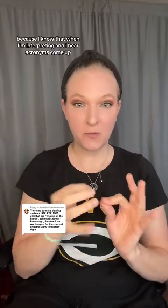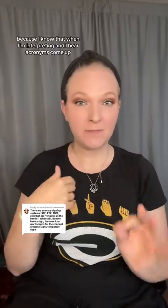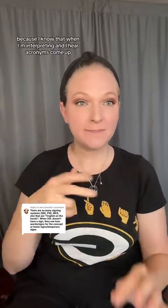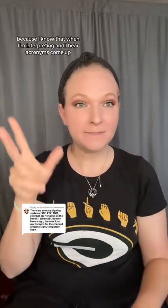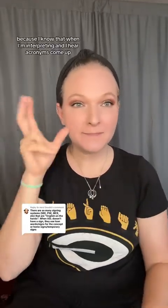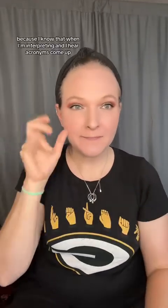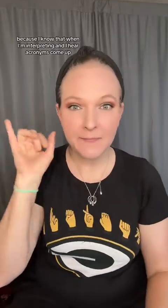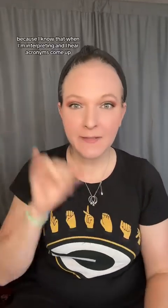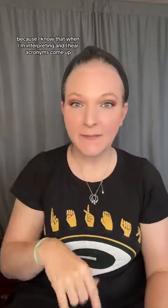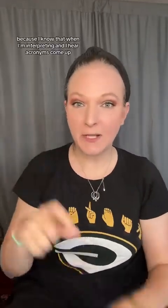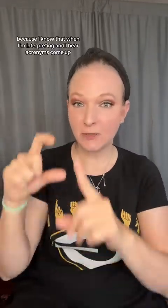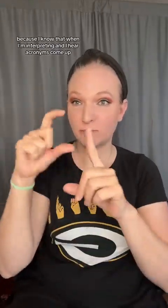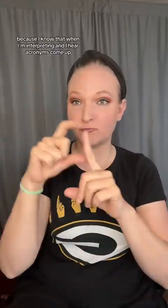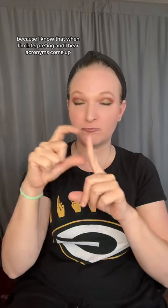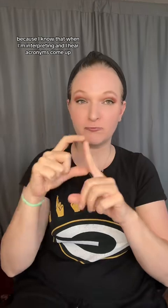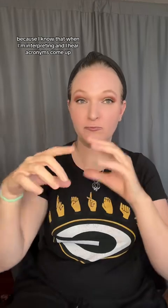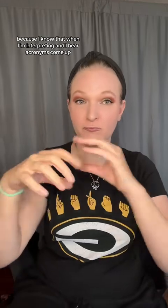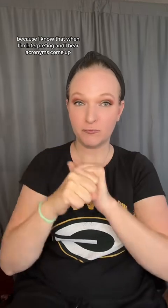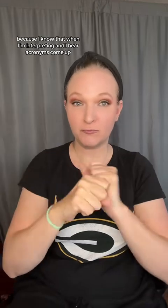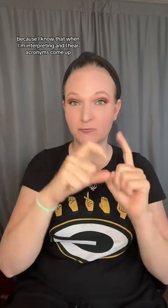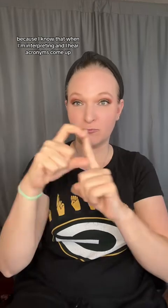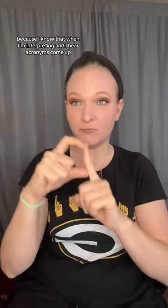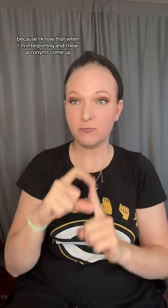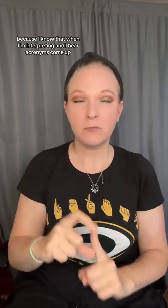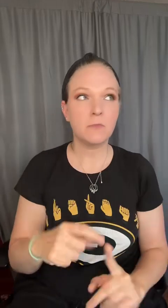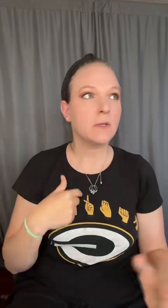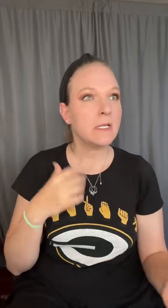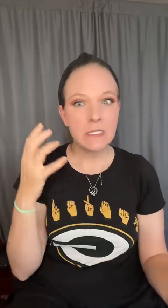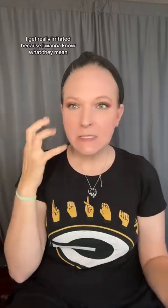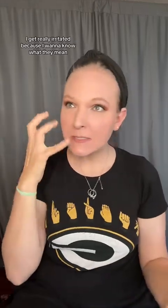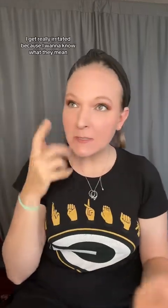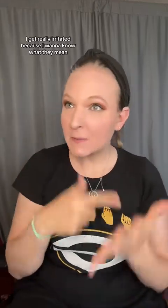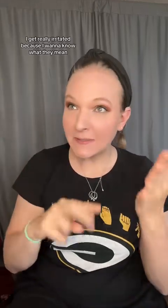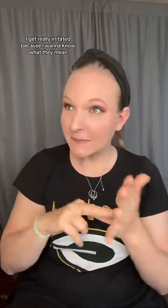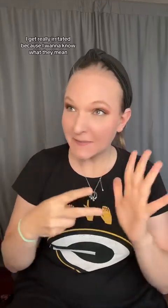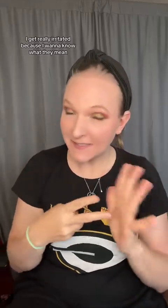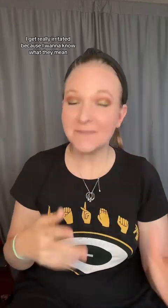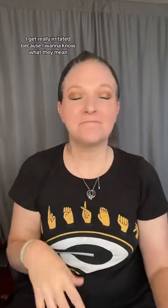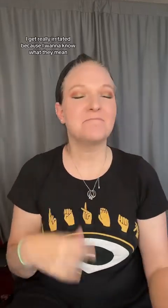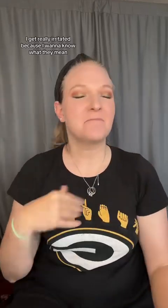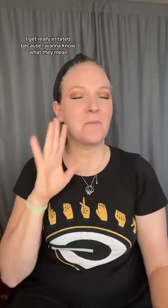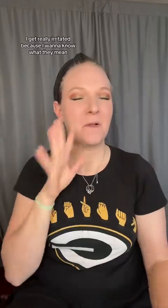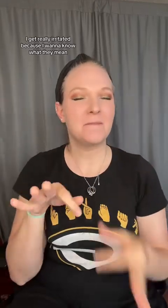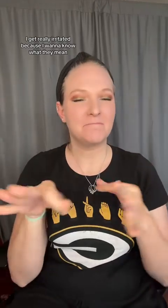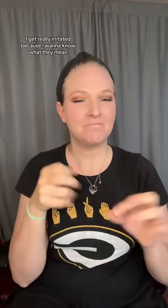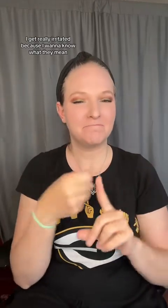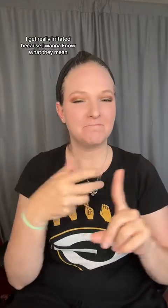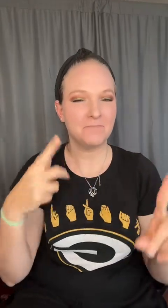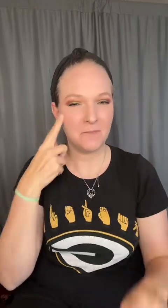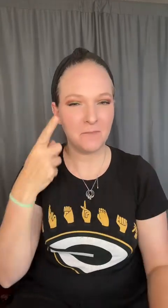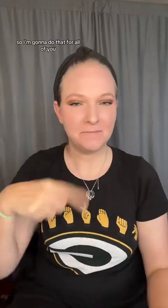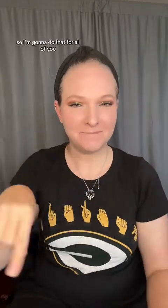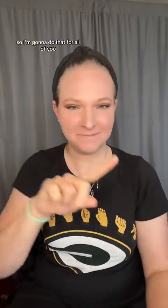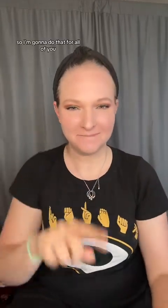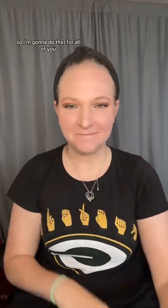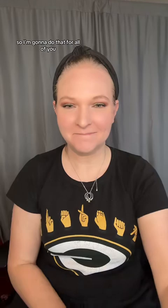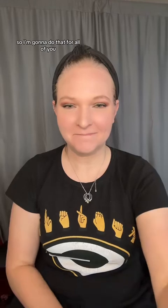that when I'm interpreting and I hear acronyms come up, I get really irritated because I want to know what they mean. So I'm going to do that for all of